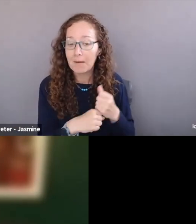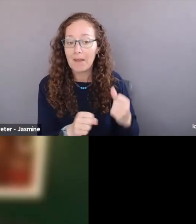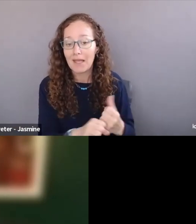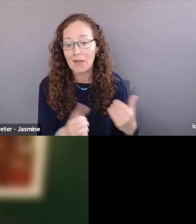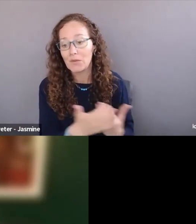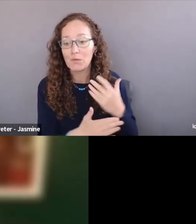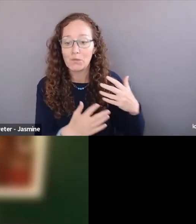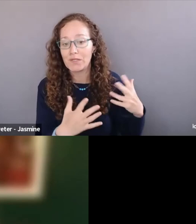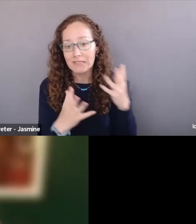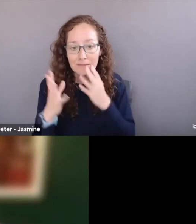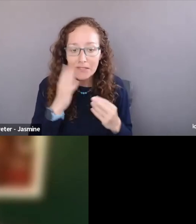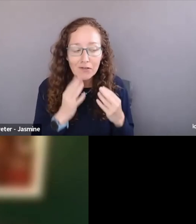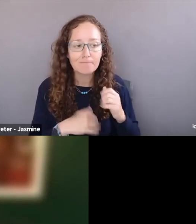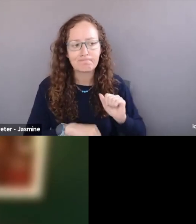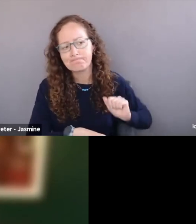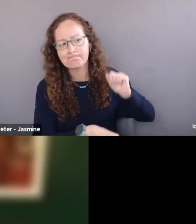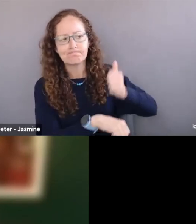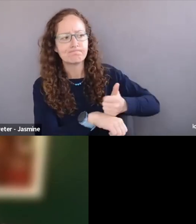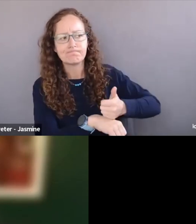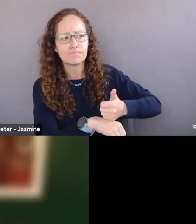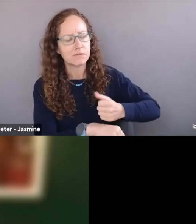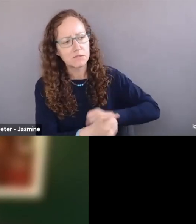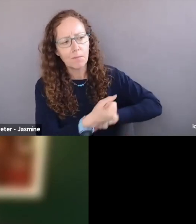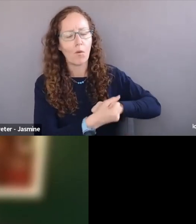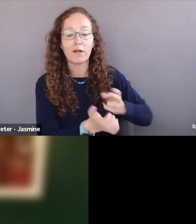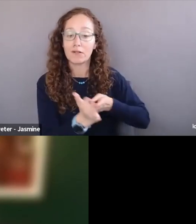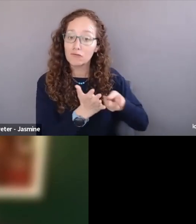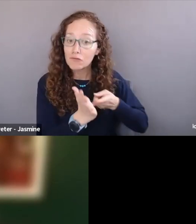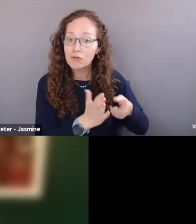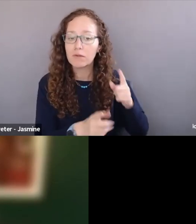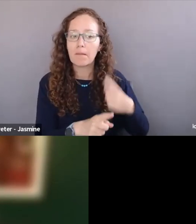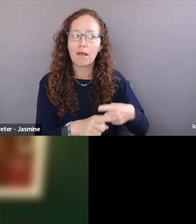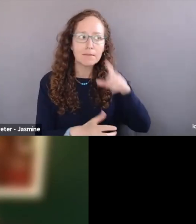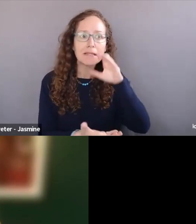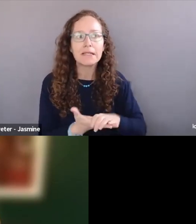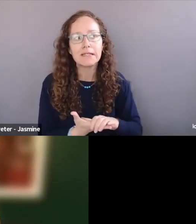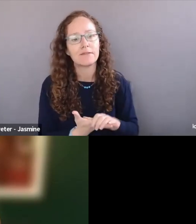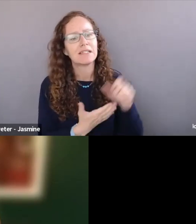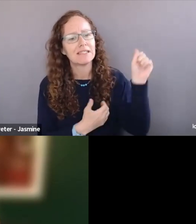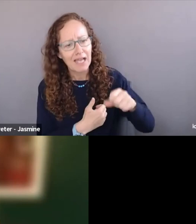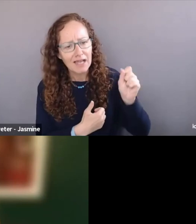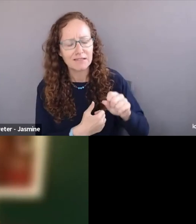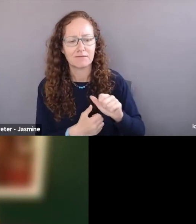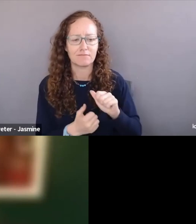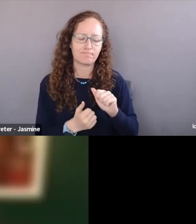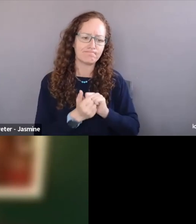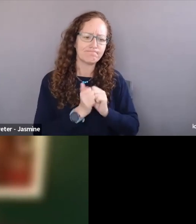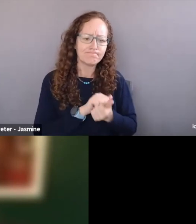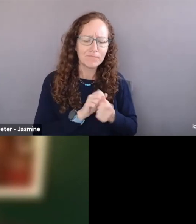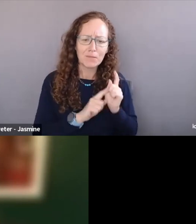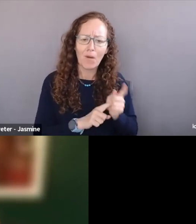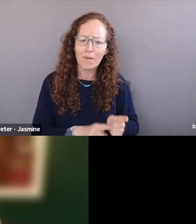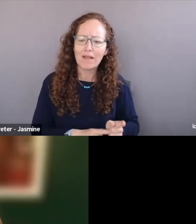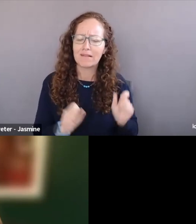and believing that transformative moments happen face to face as well as on the radio, but one person